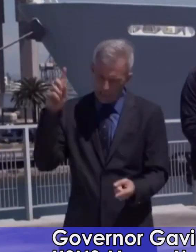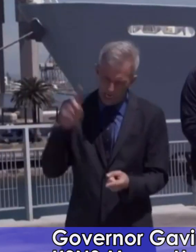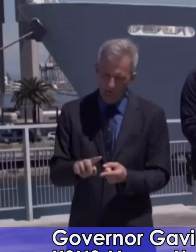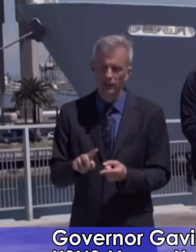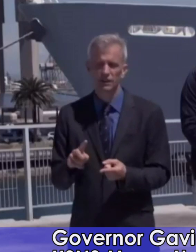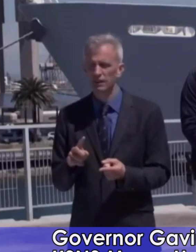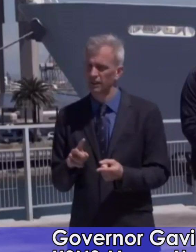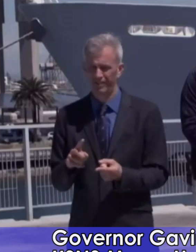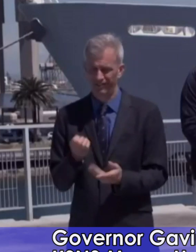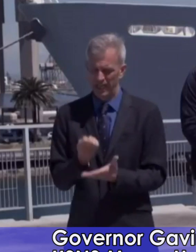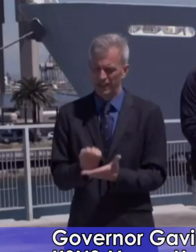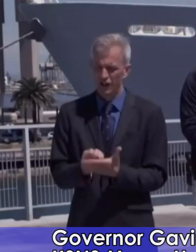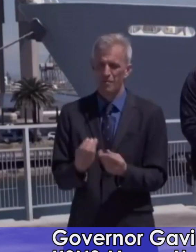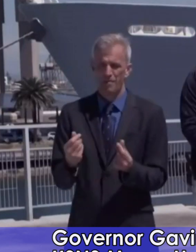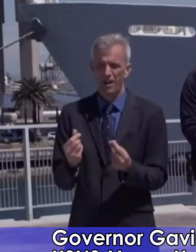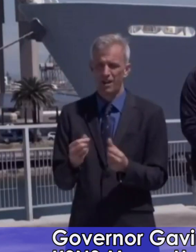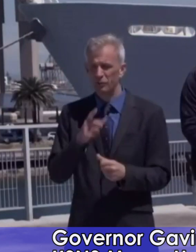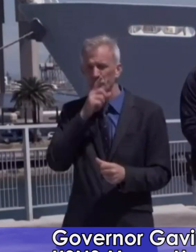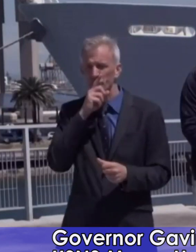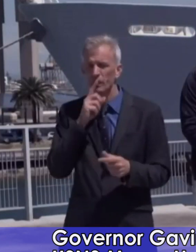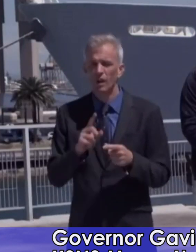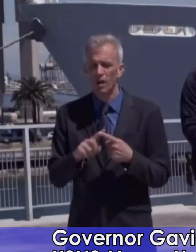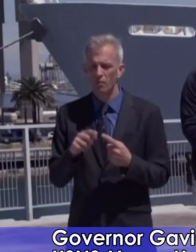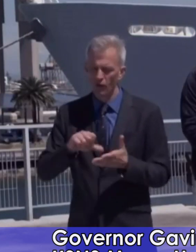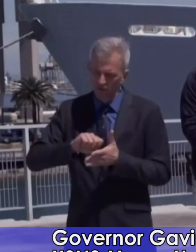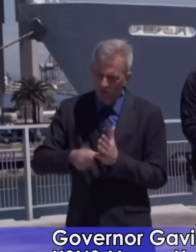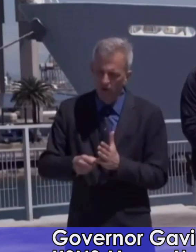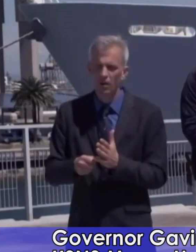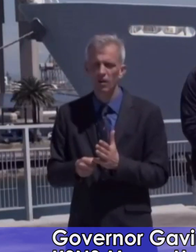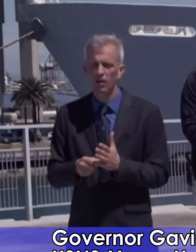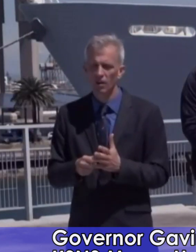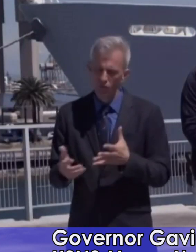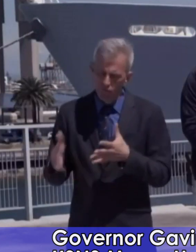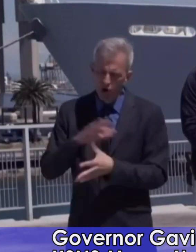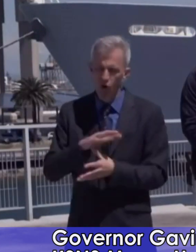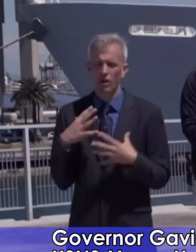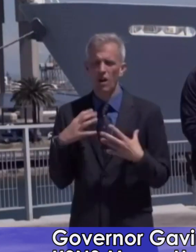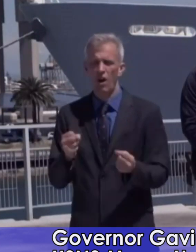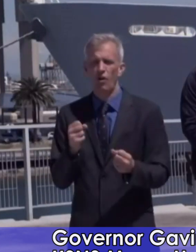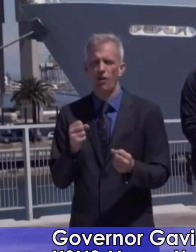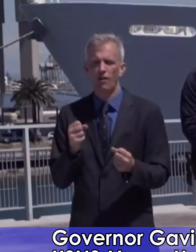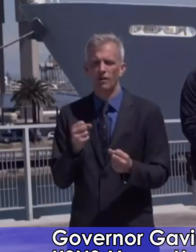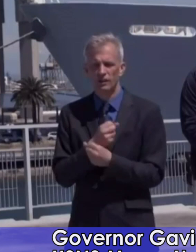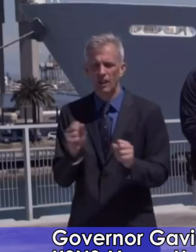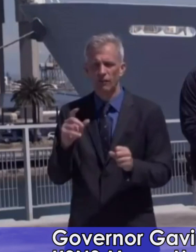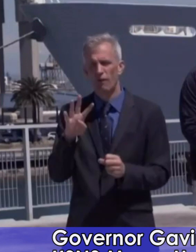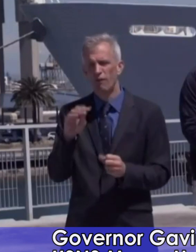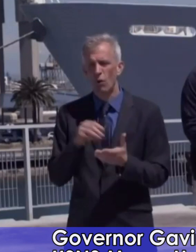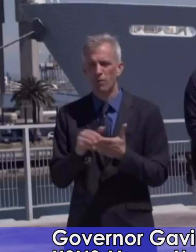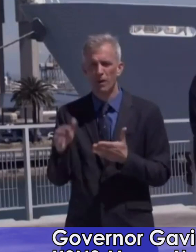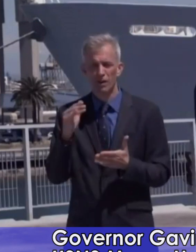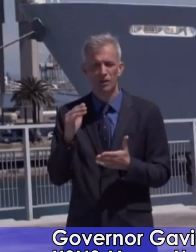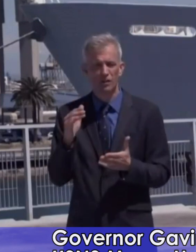decision making, but on the health and safety of 40 million Californians.